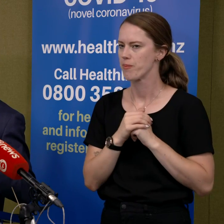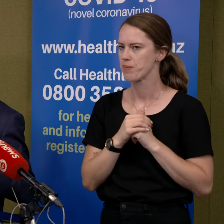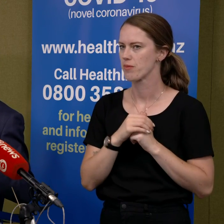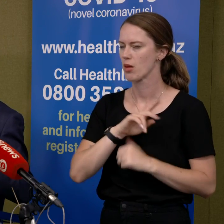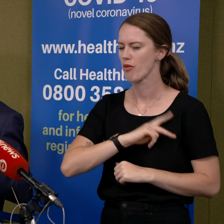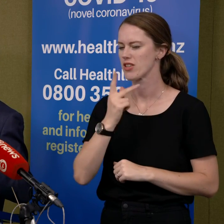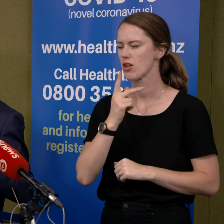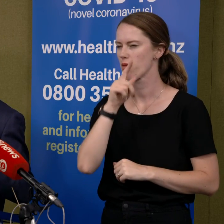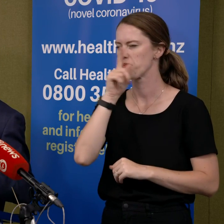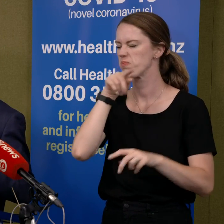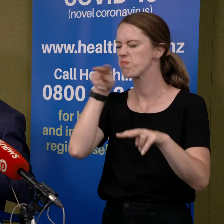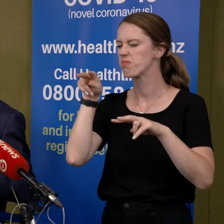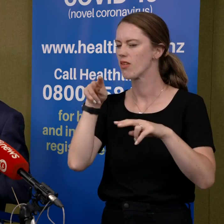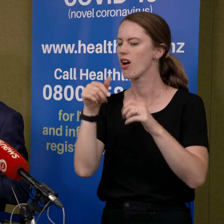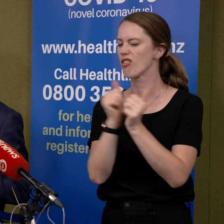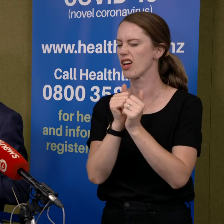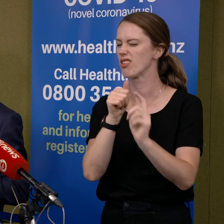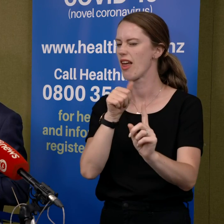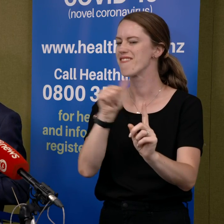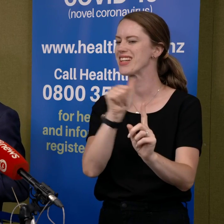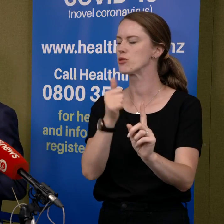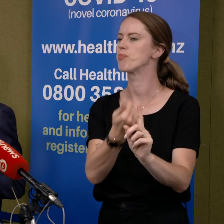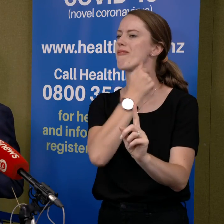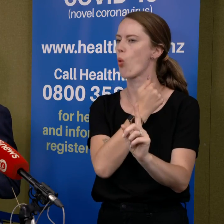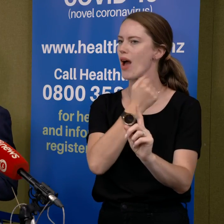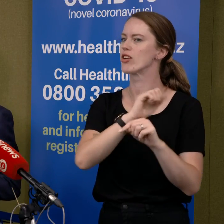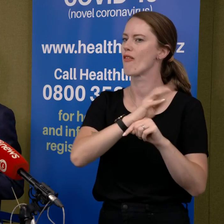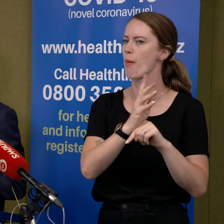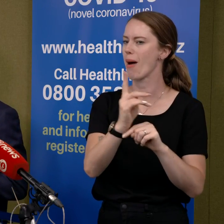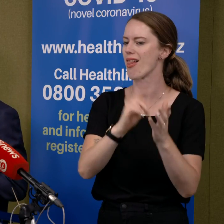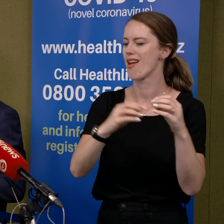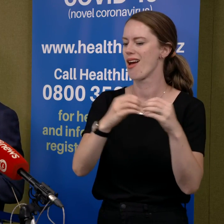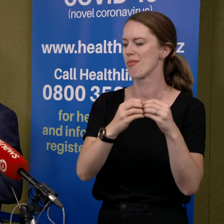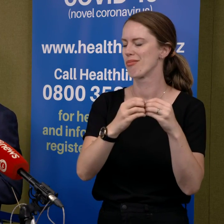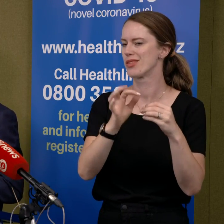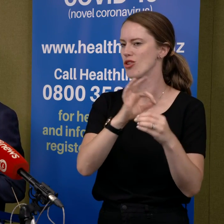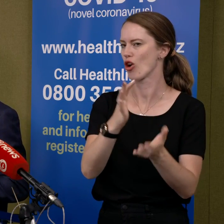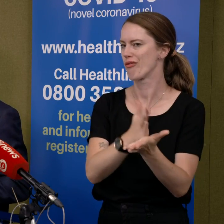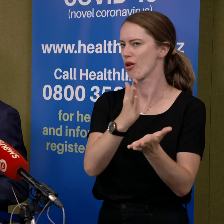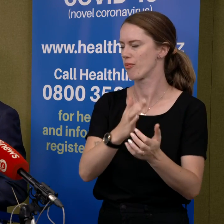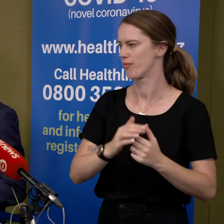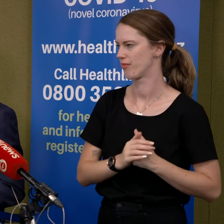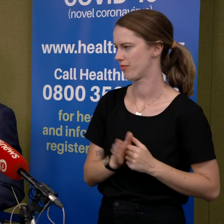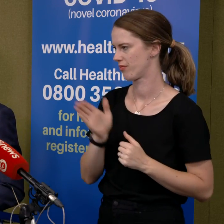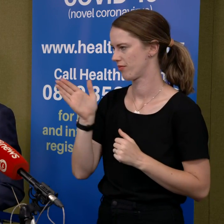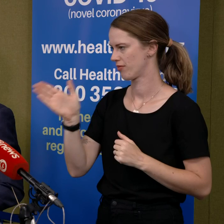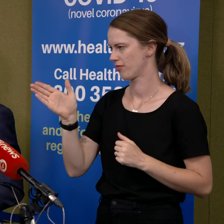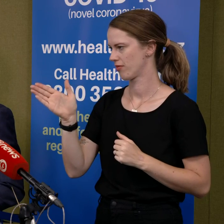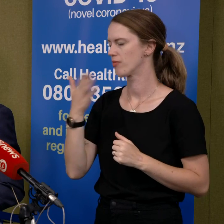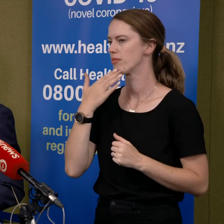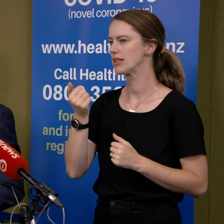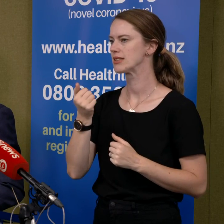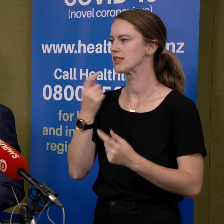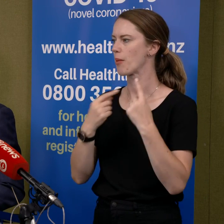professional consensus is that this person has had COVID-19, but the laboratory testing didn't confirm that. So are you able to tell me now how